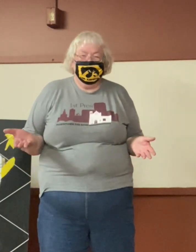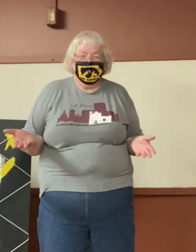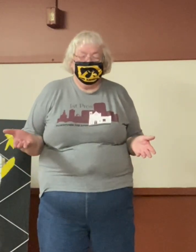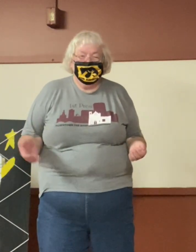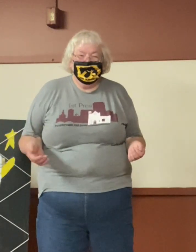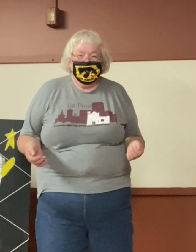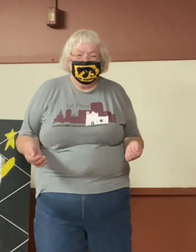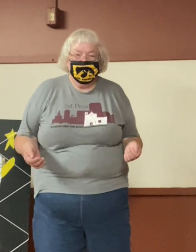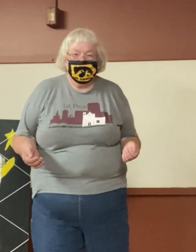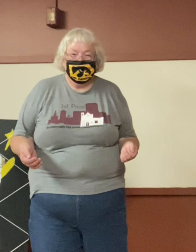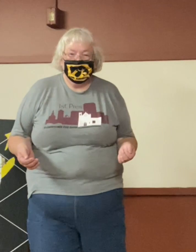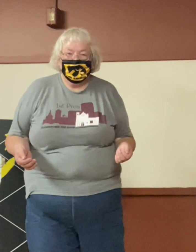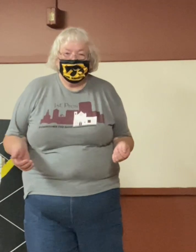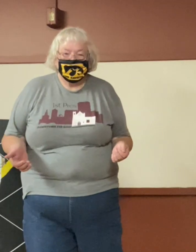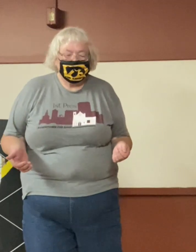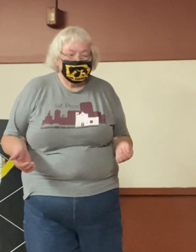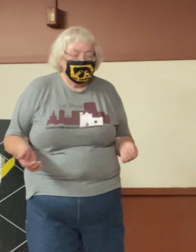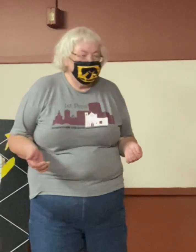So let's go back.